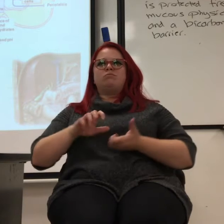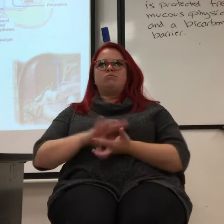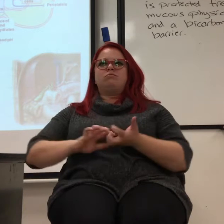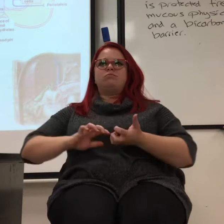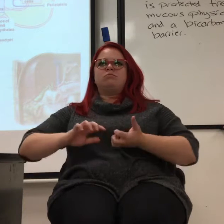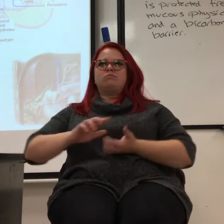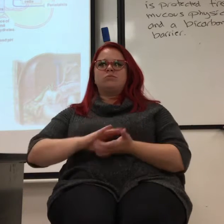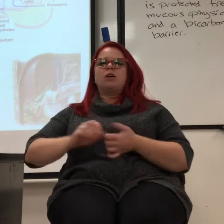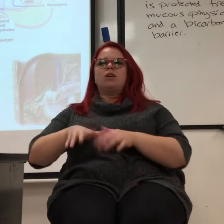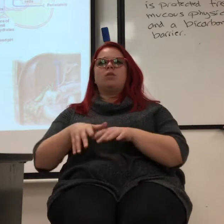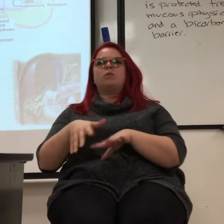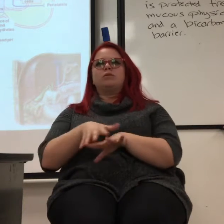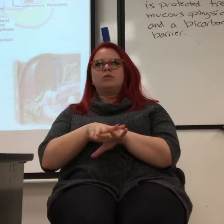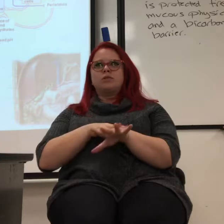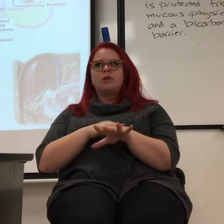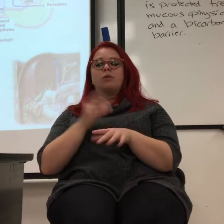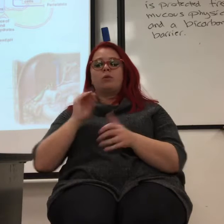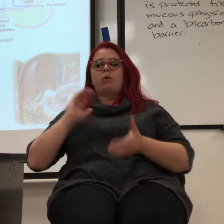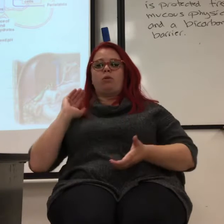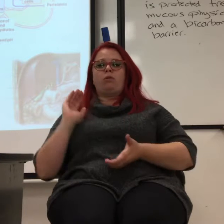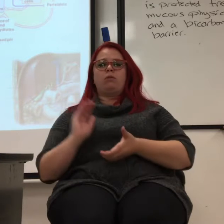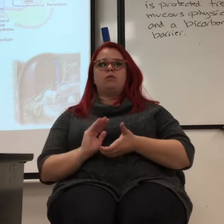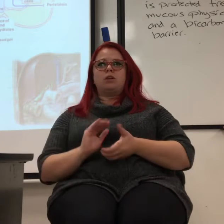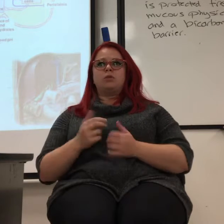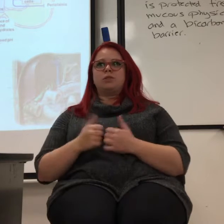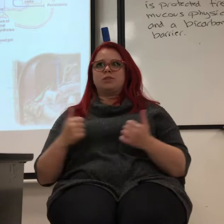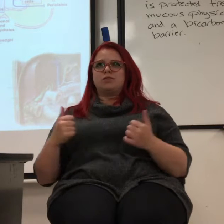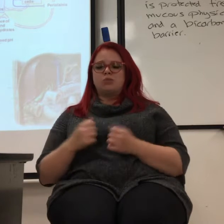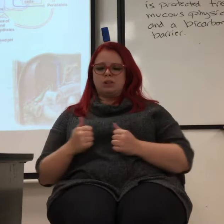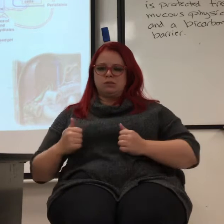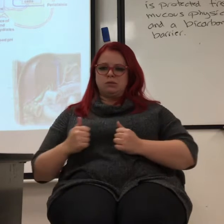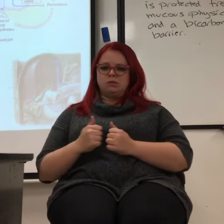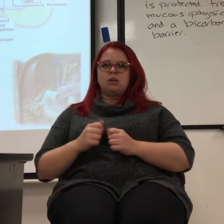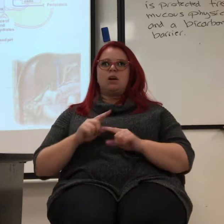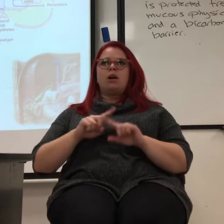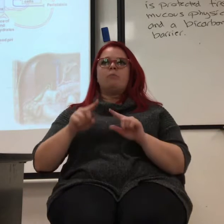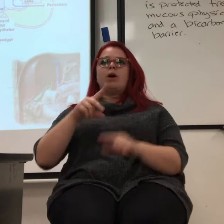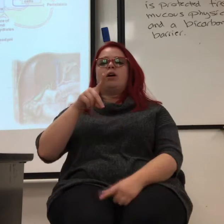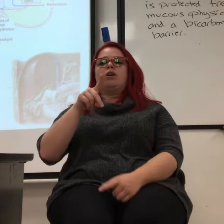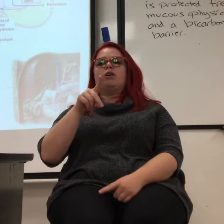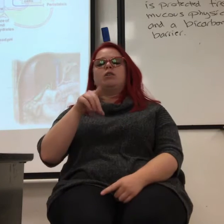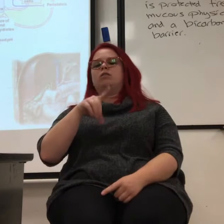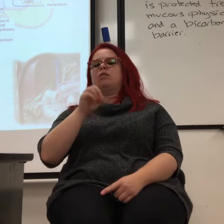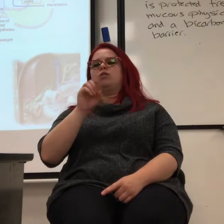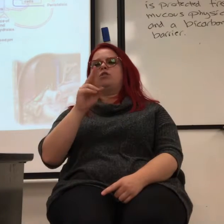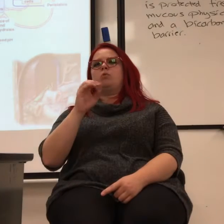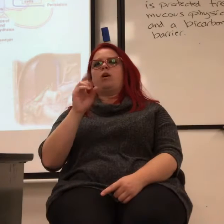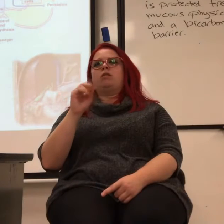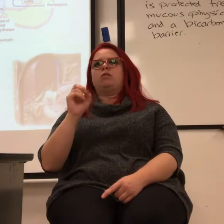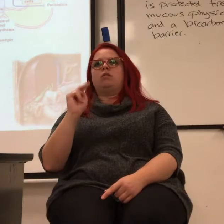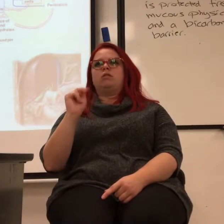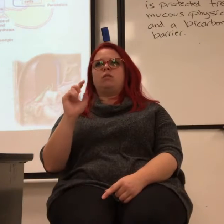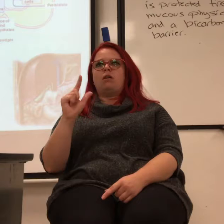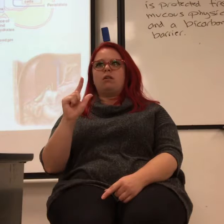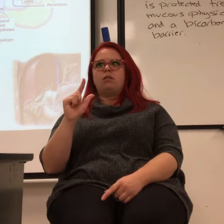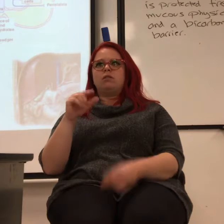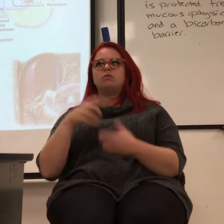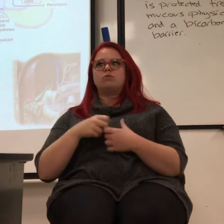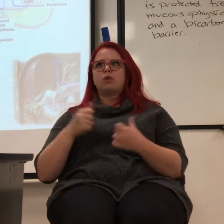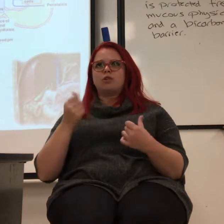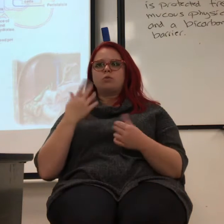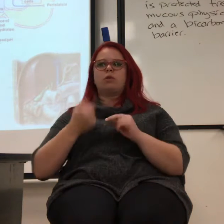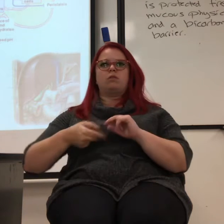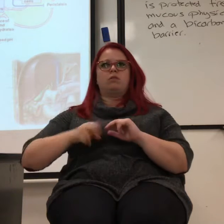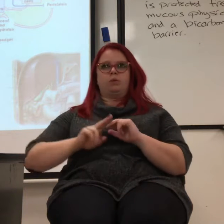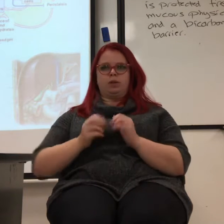the stomach stretch, you increase the duodenal stretch. Both of those inhibit the myenteric plexus. And